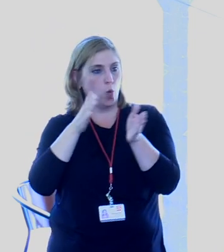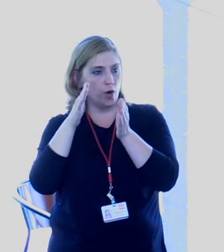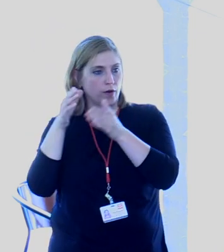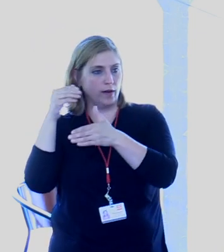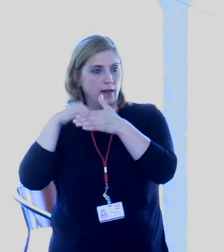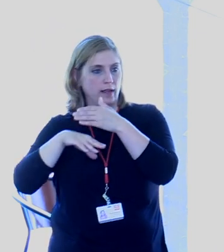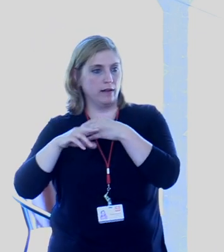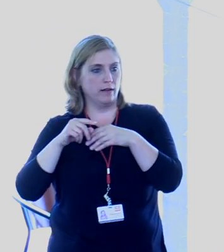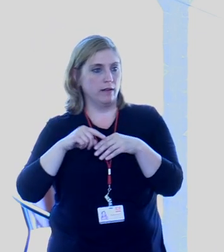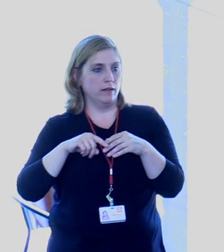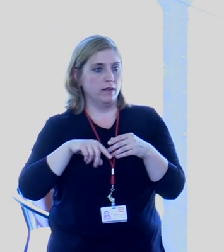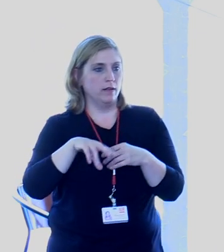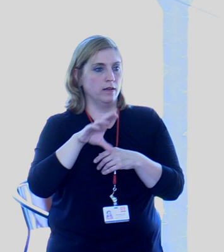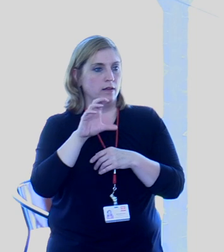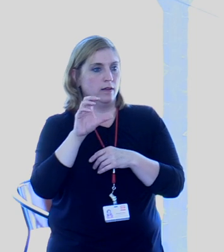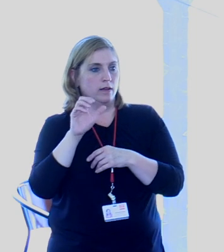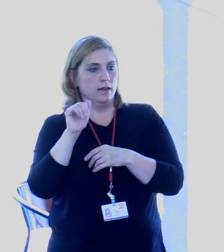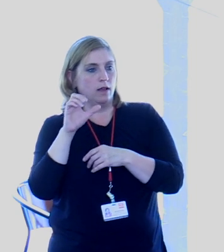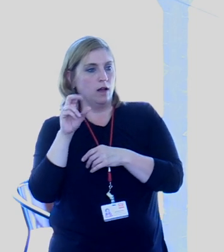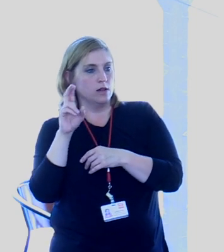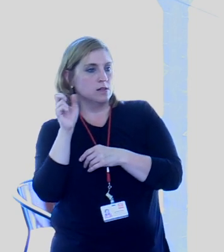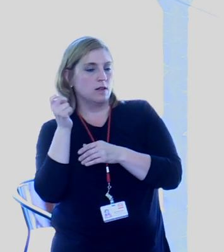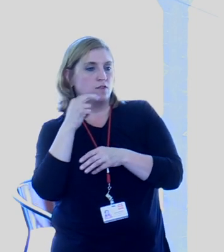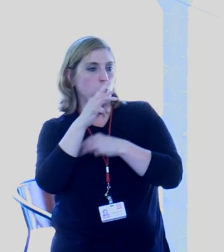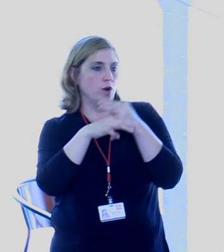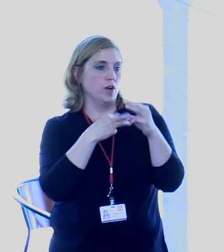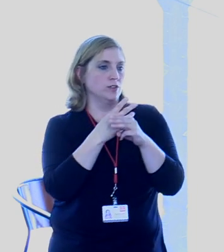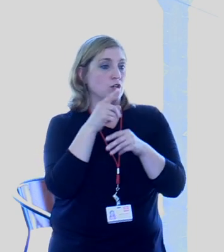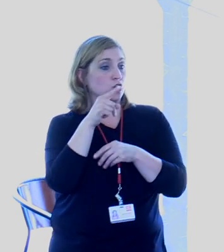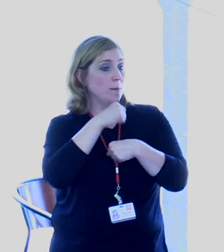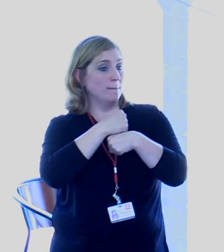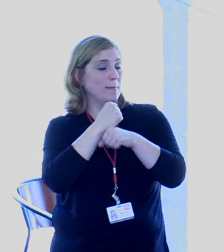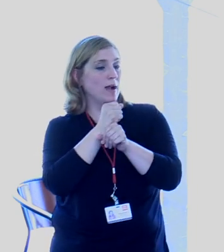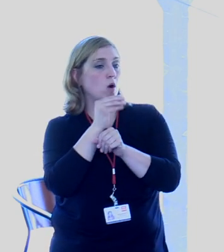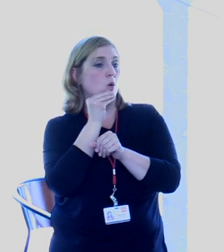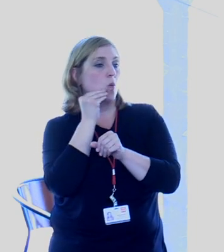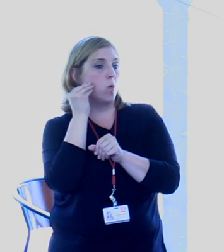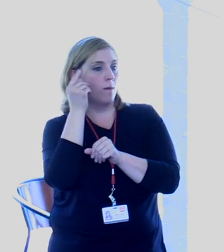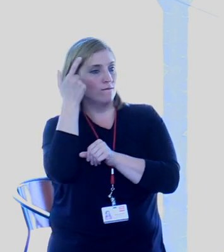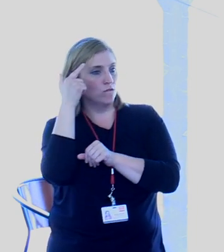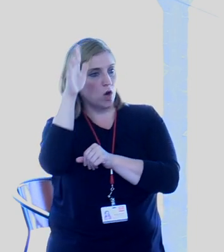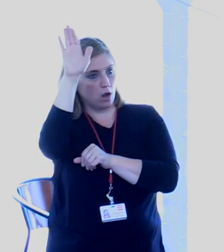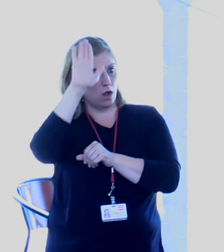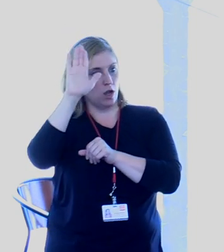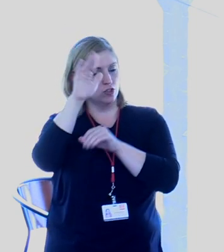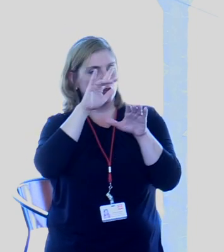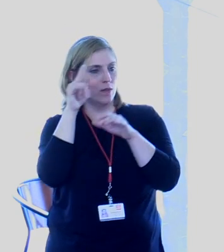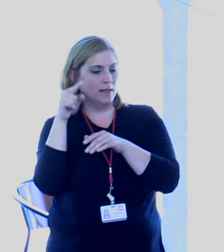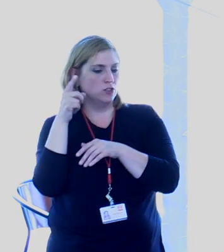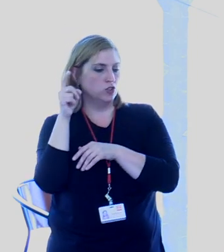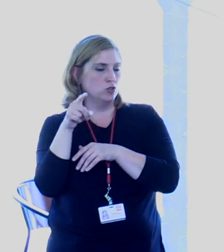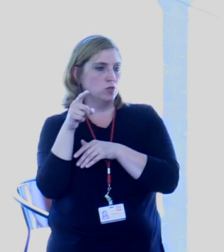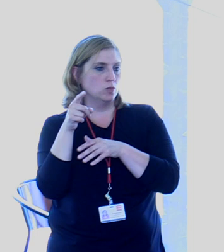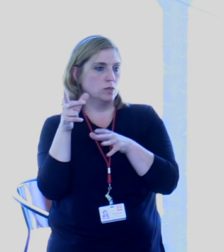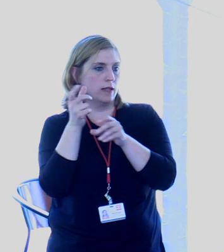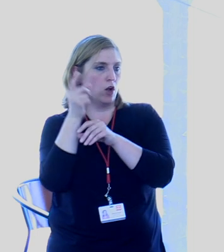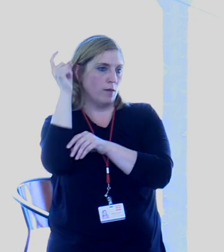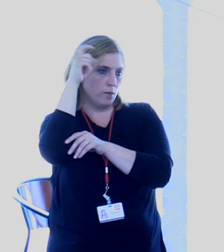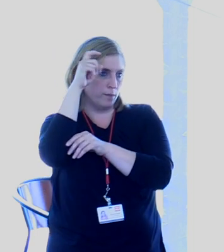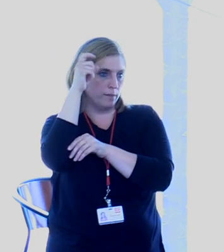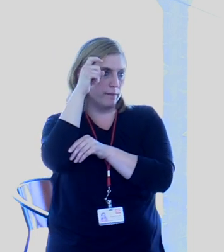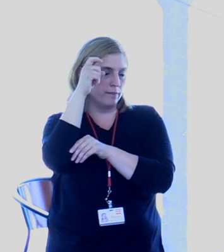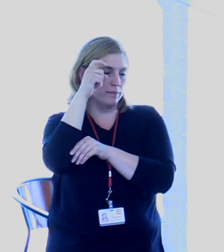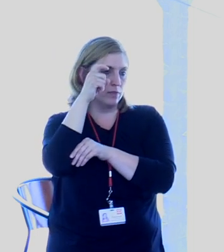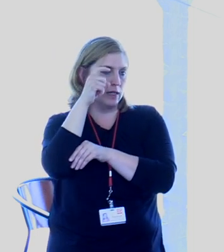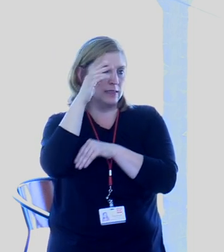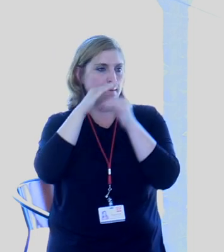in the chaos of the world. Okay, so you make a home for God, and to do this, you require wisdom. To build